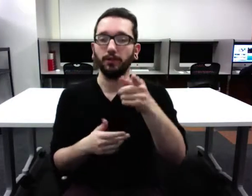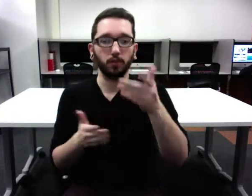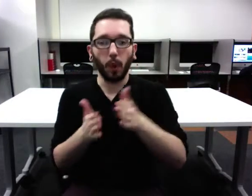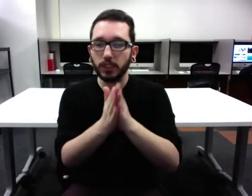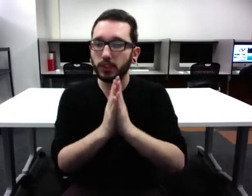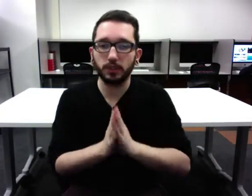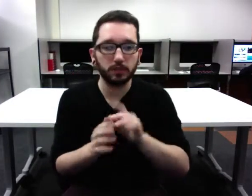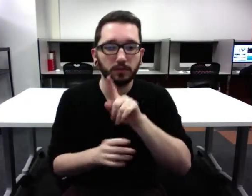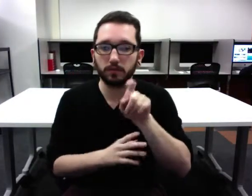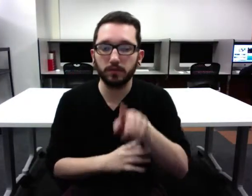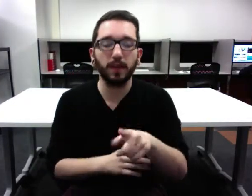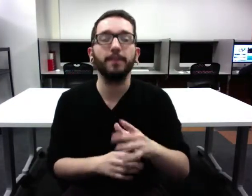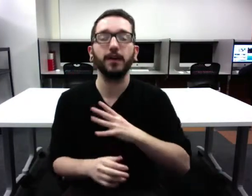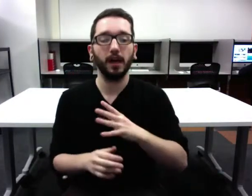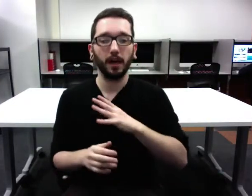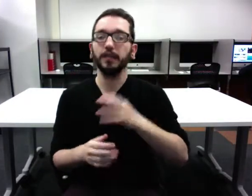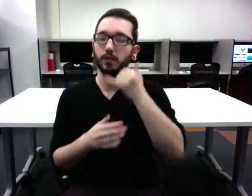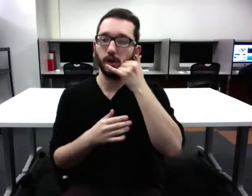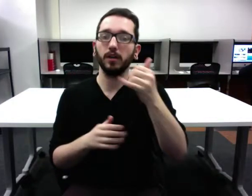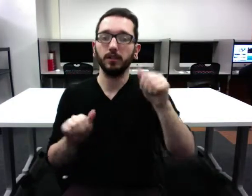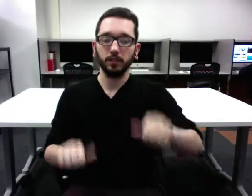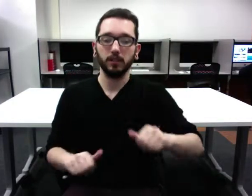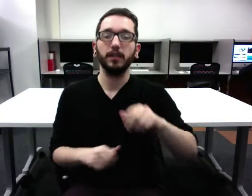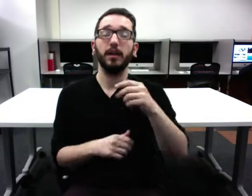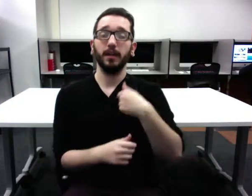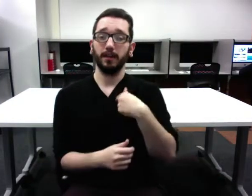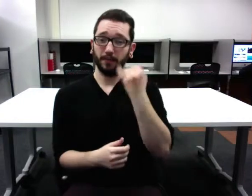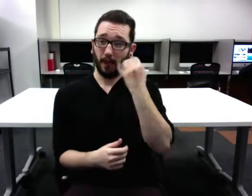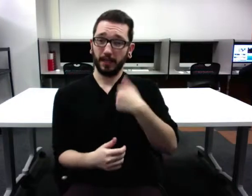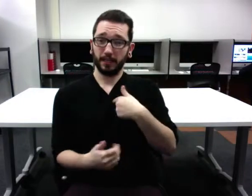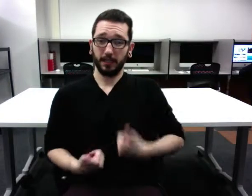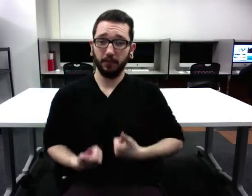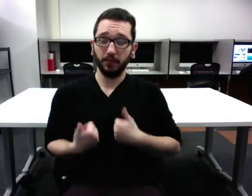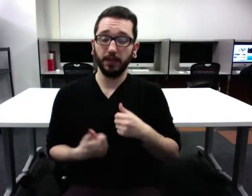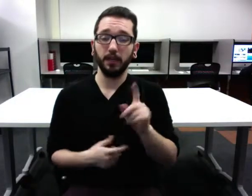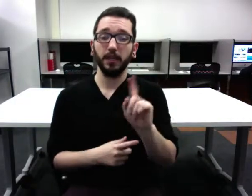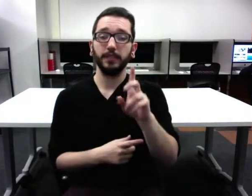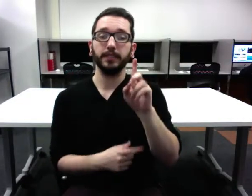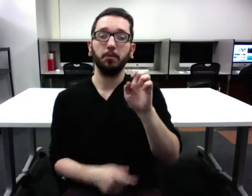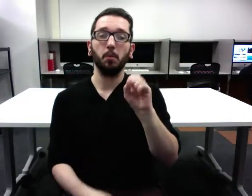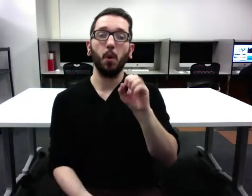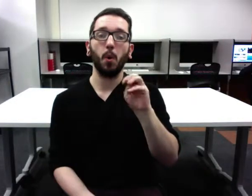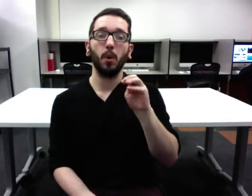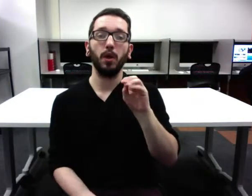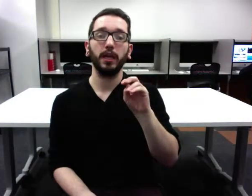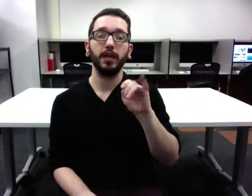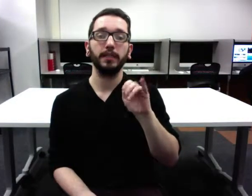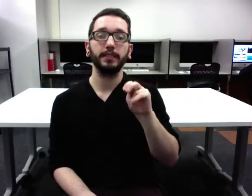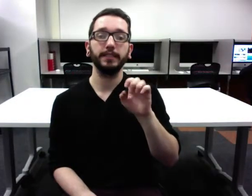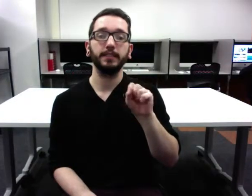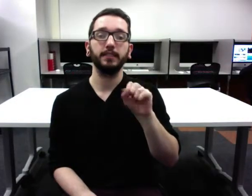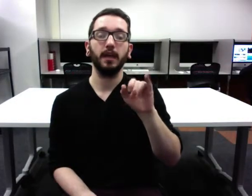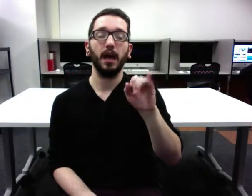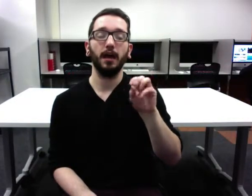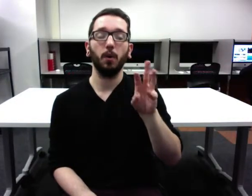including, if I live in Des Moines, is there anybody I can go to? They'll help you find resources in your area.